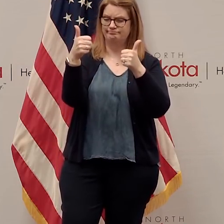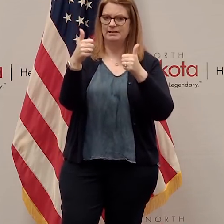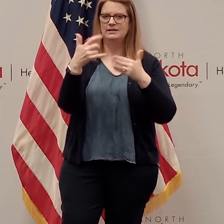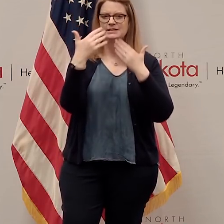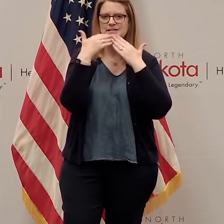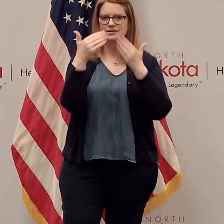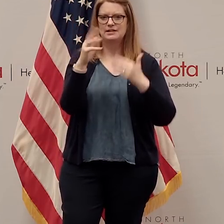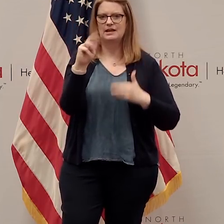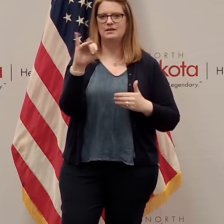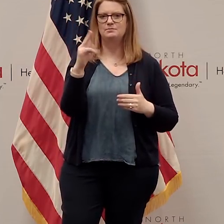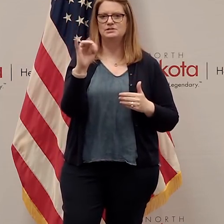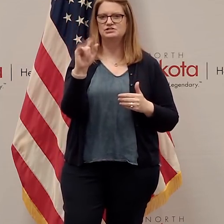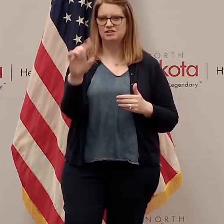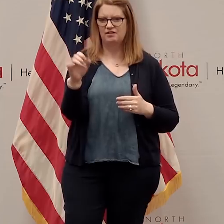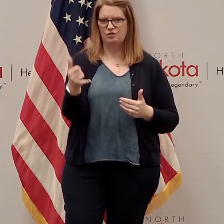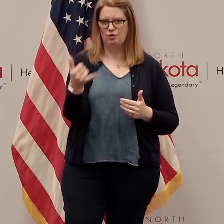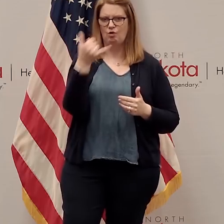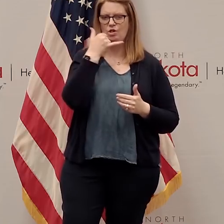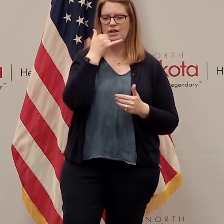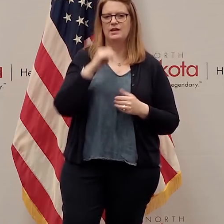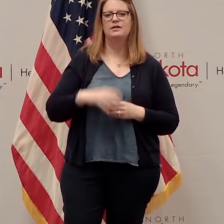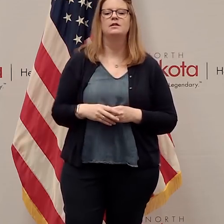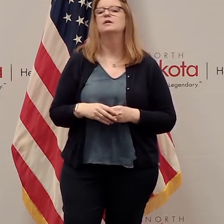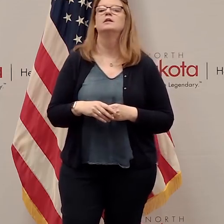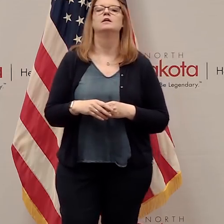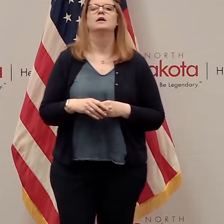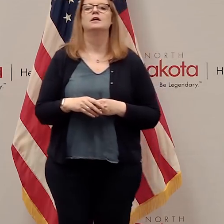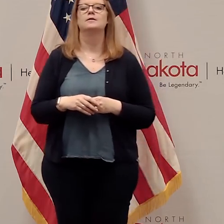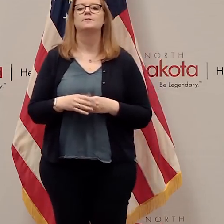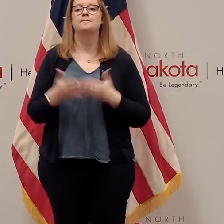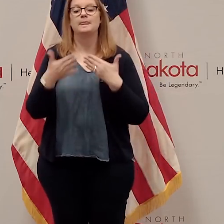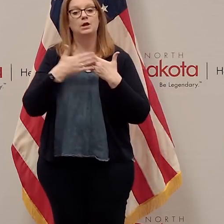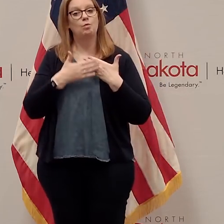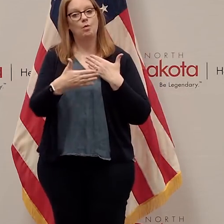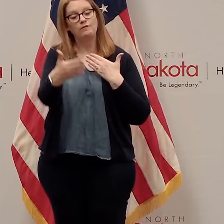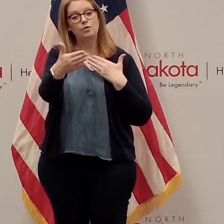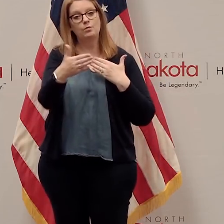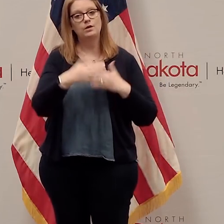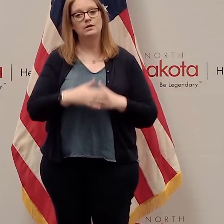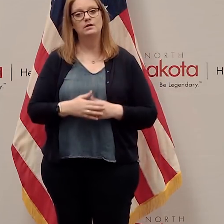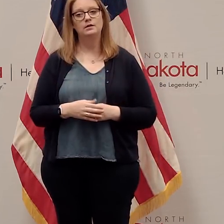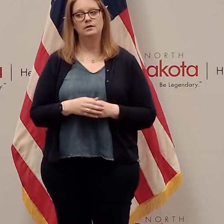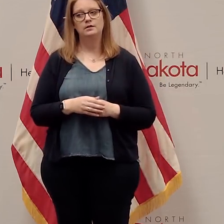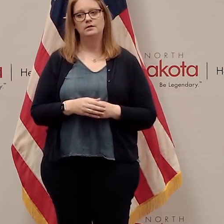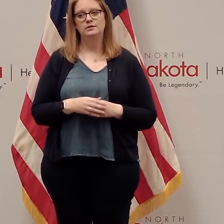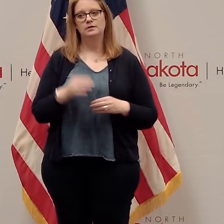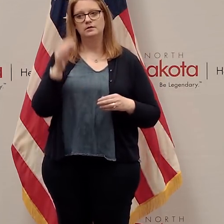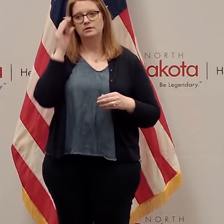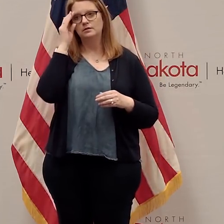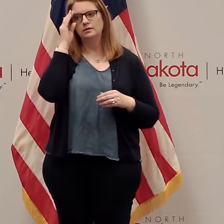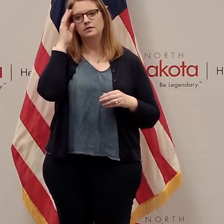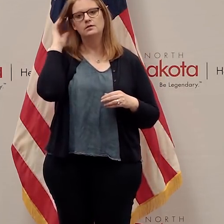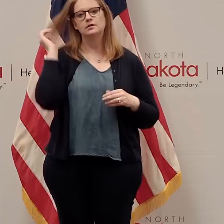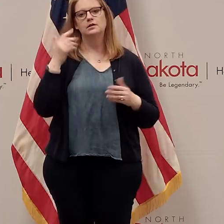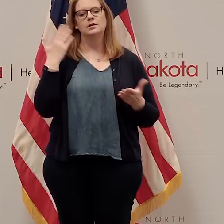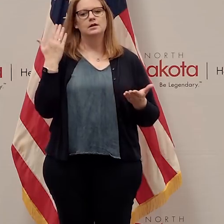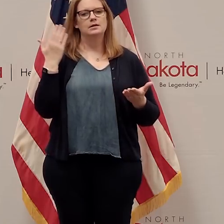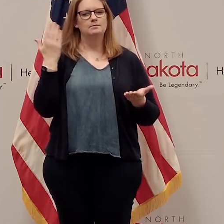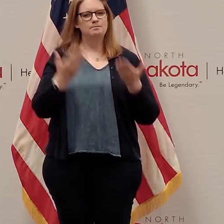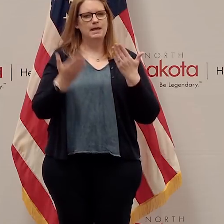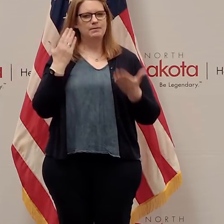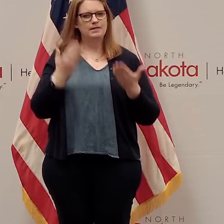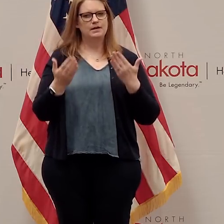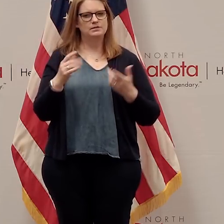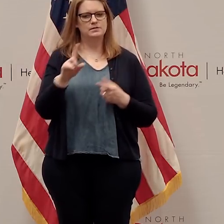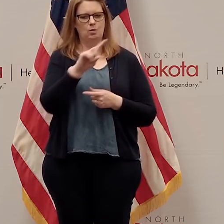for dialing in. If going forward, one of the things that we know that there may be questions about